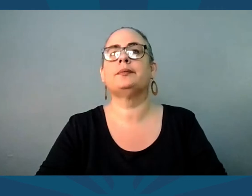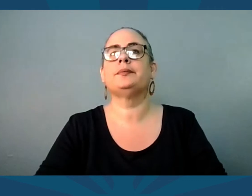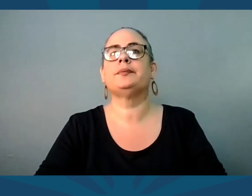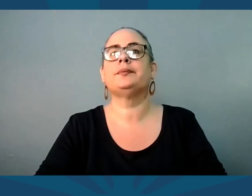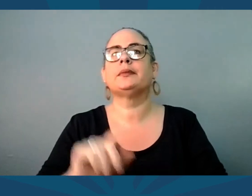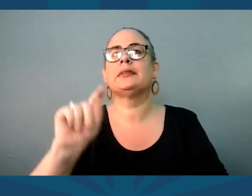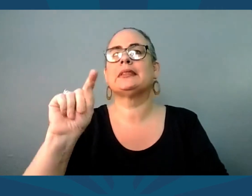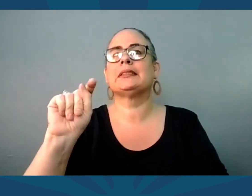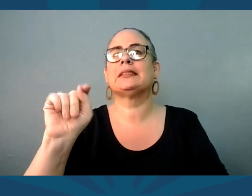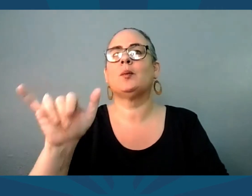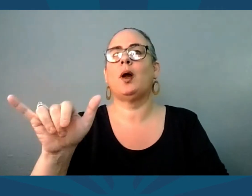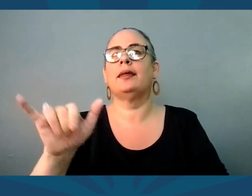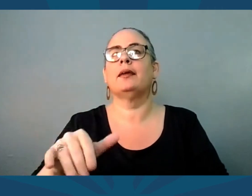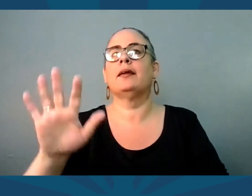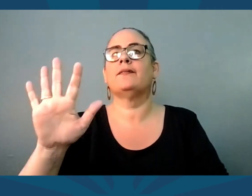520-724-4330.